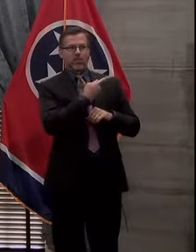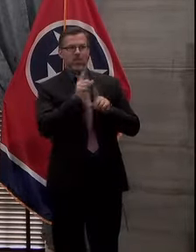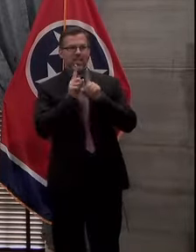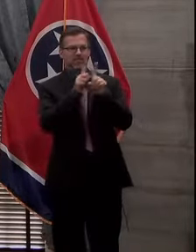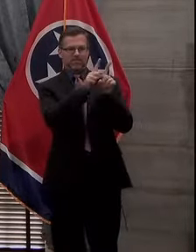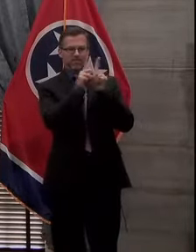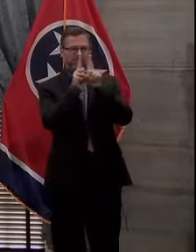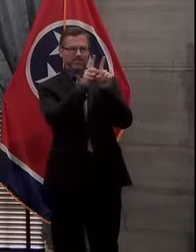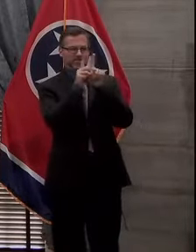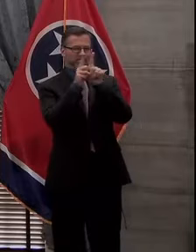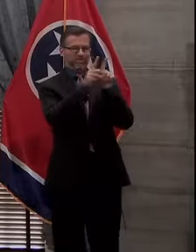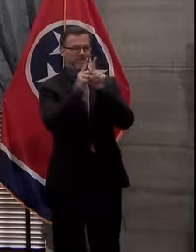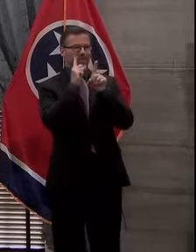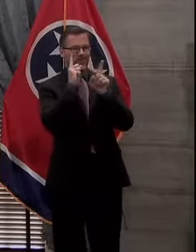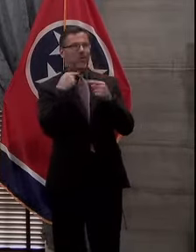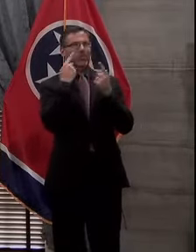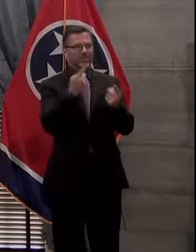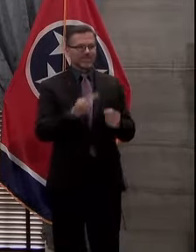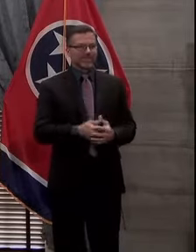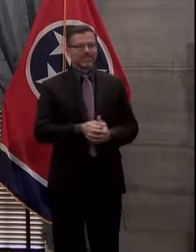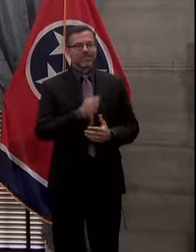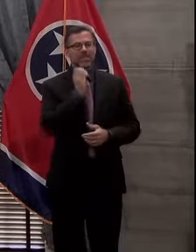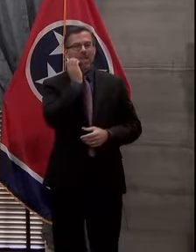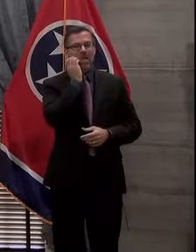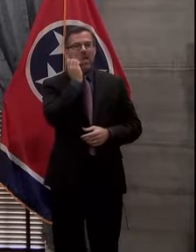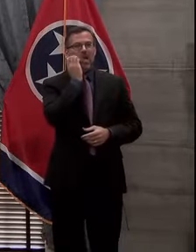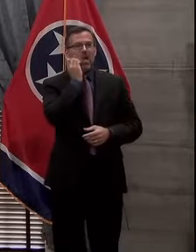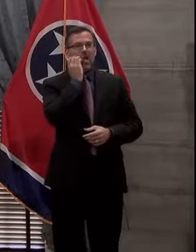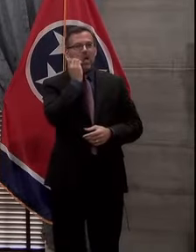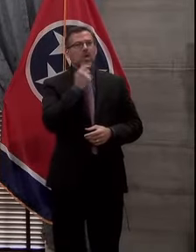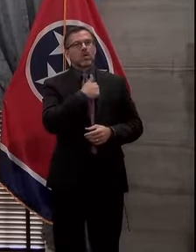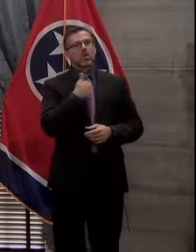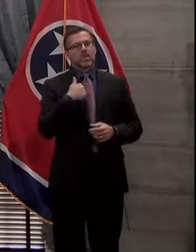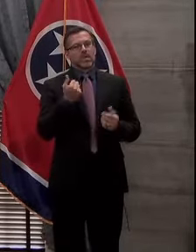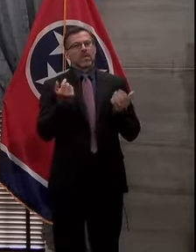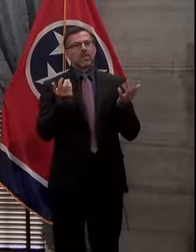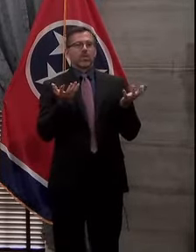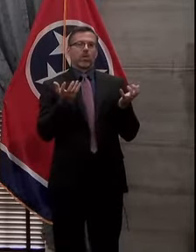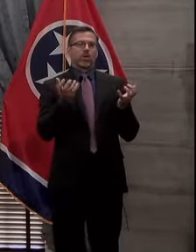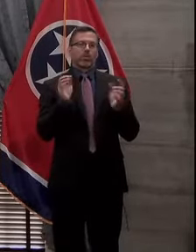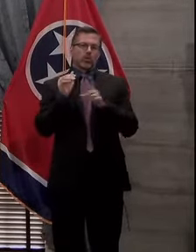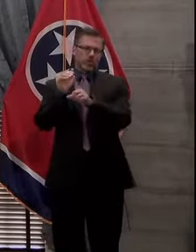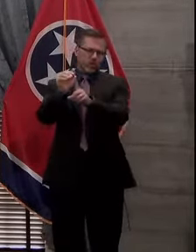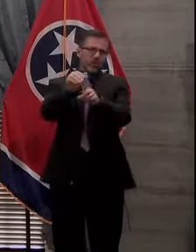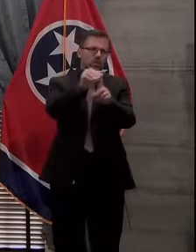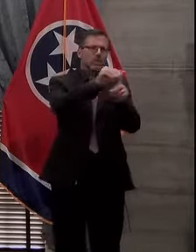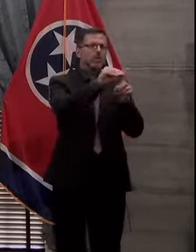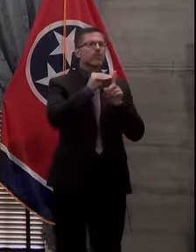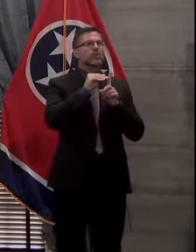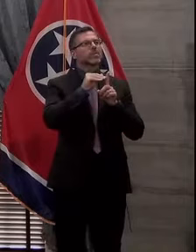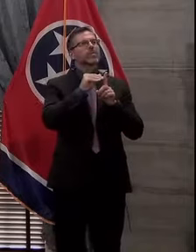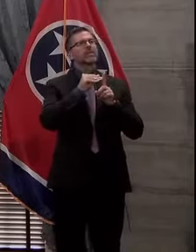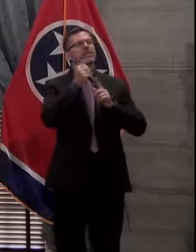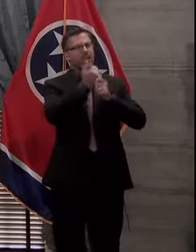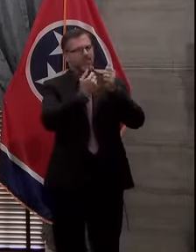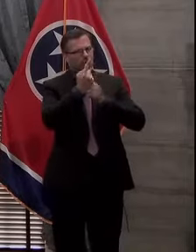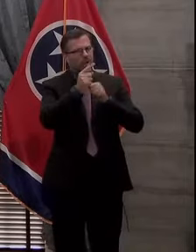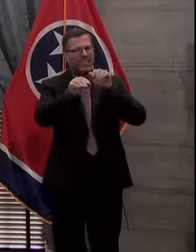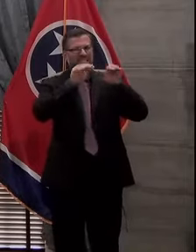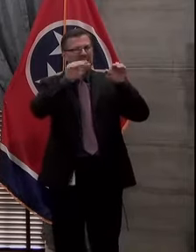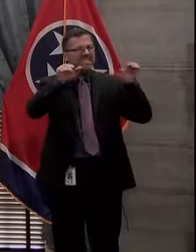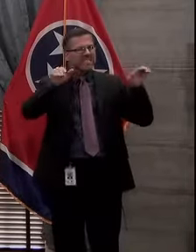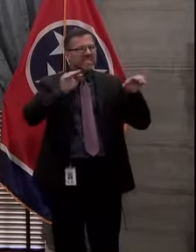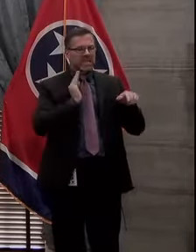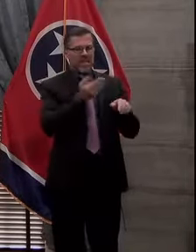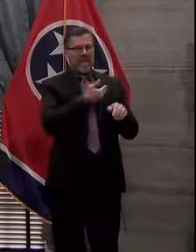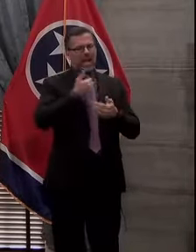some good progress. You know, we really want to remind ourselves and you guys about what our role